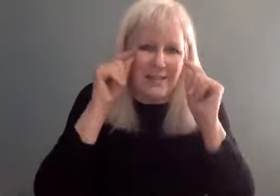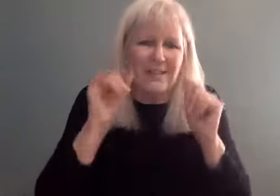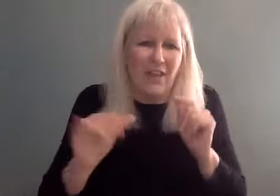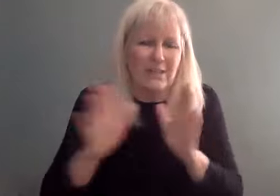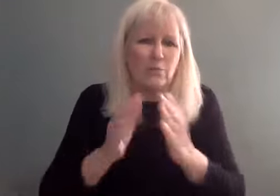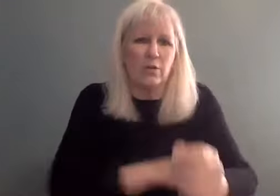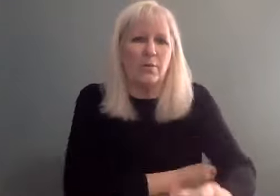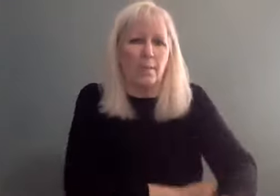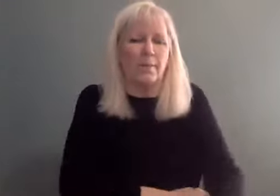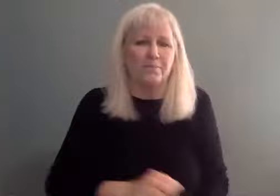go,